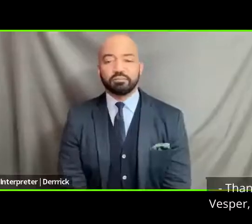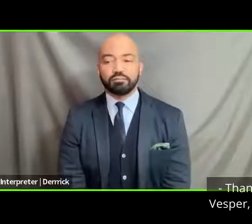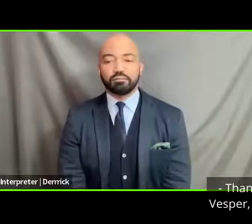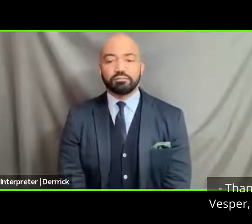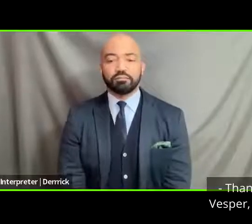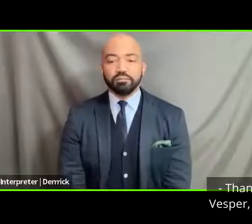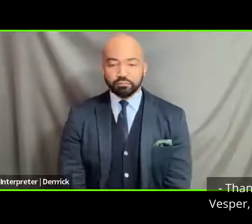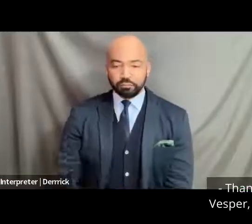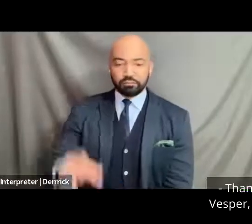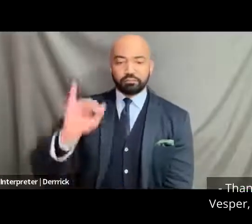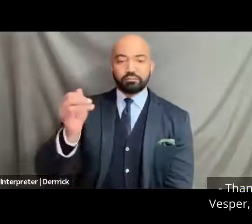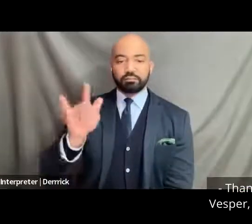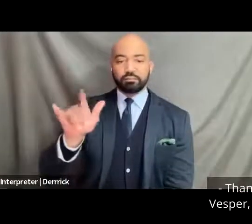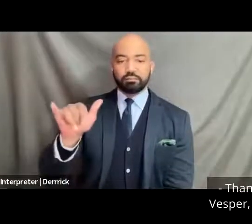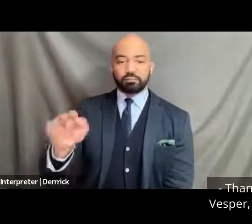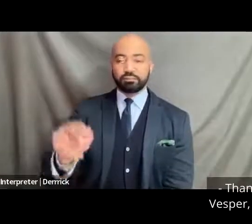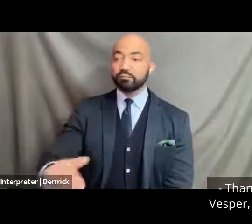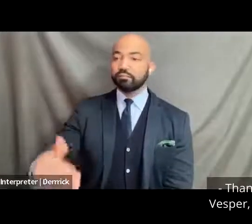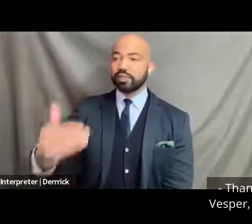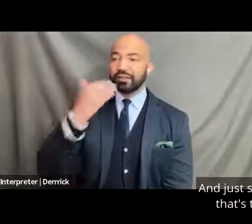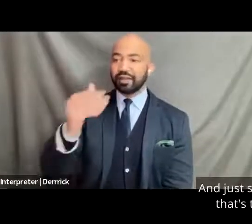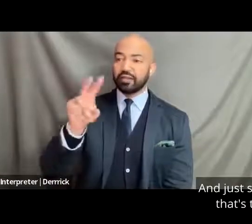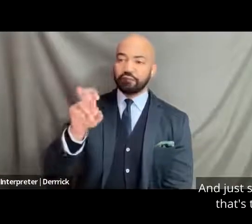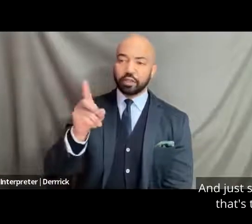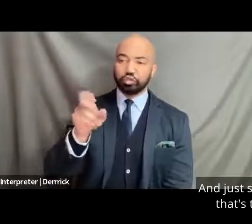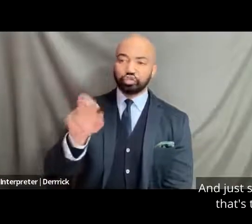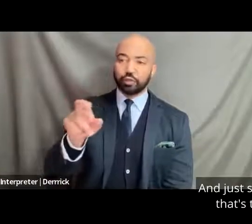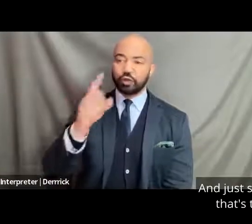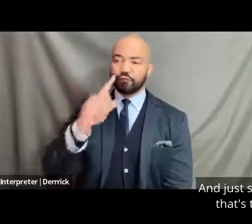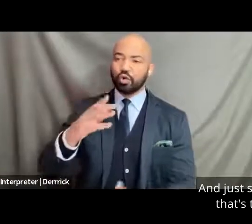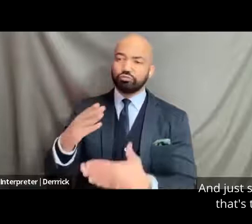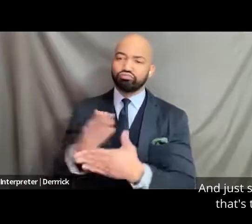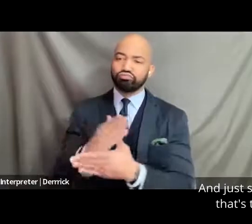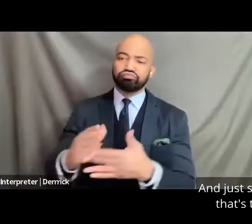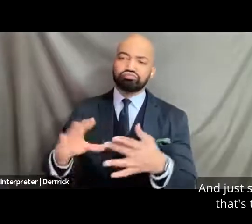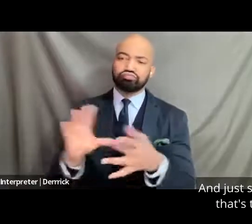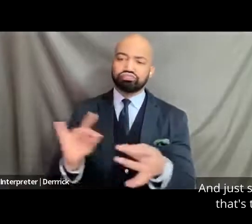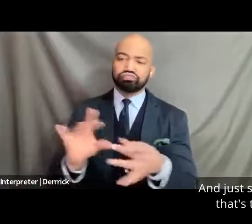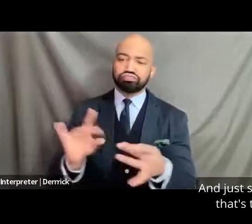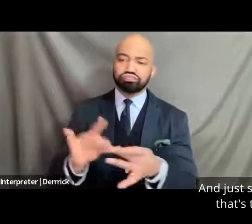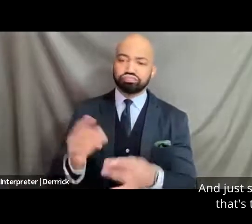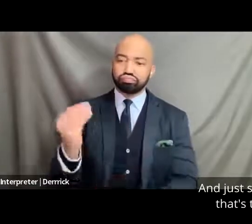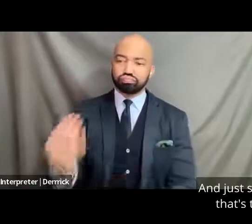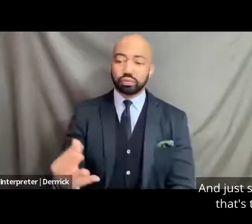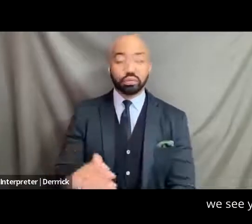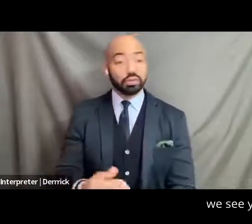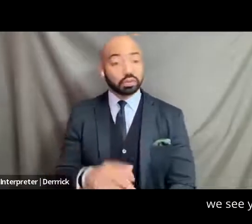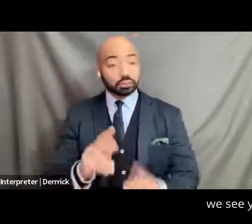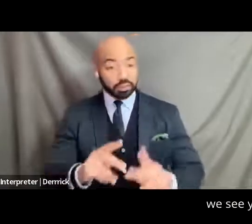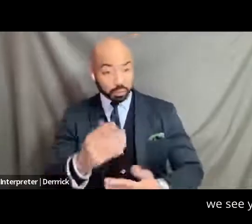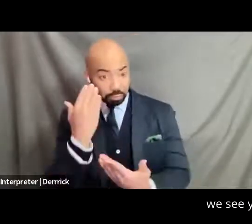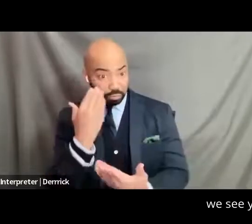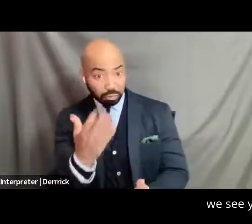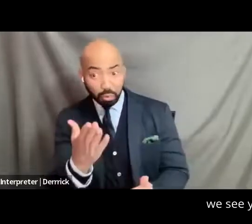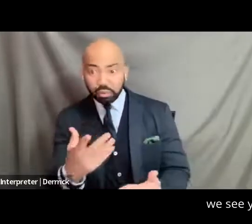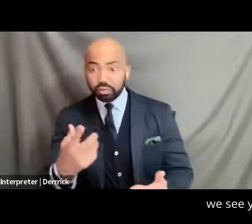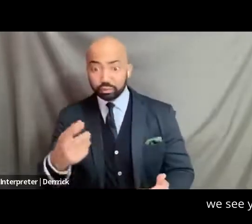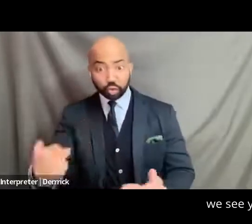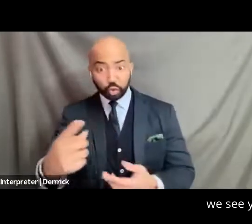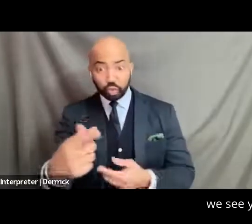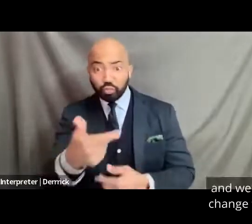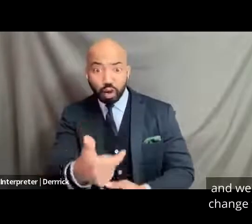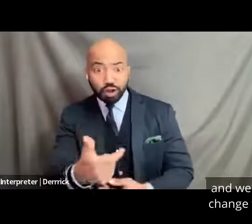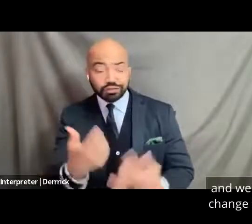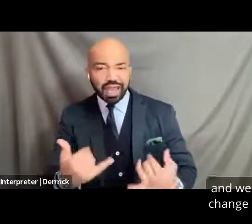thank you so much vesper for sharing that and just so everyone knows that's tuning in today we see you we